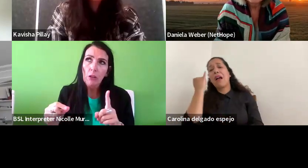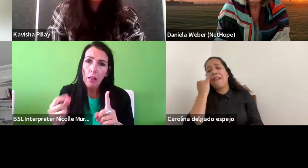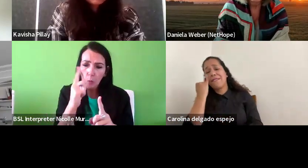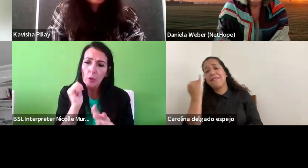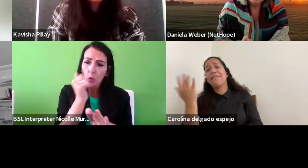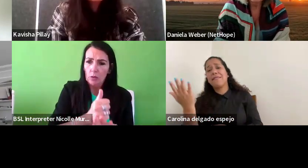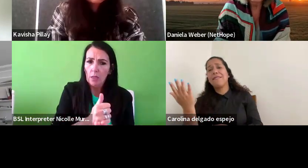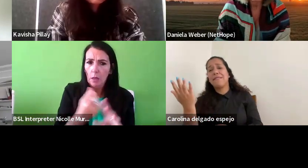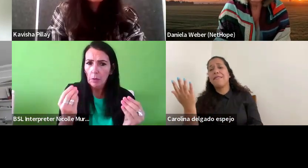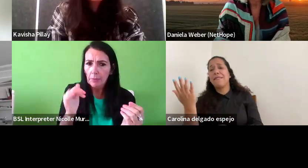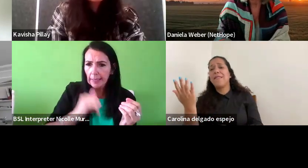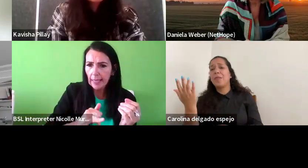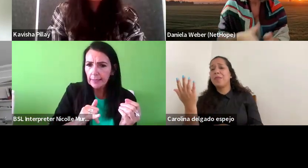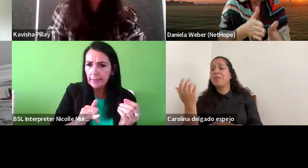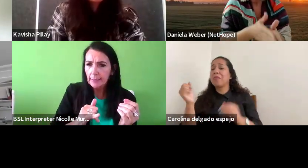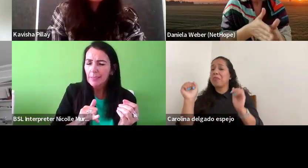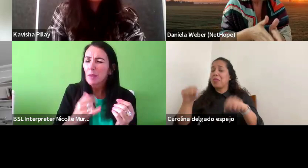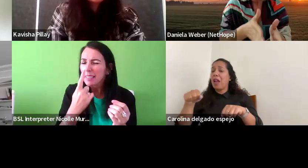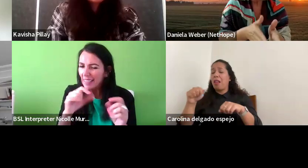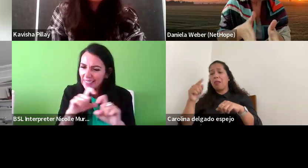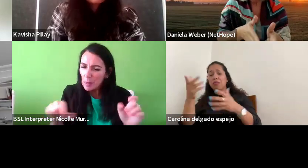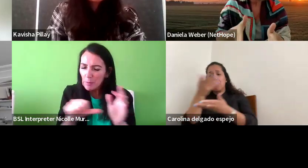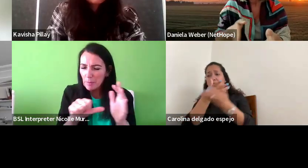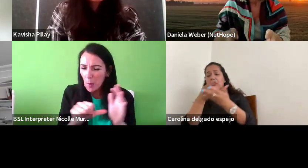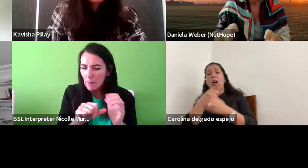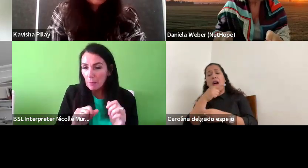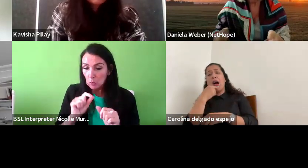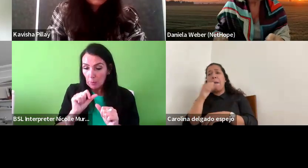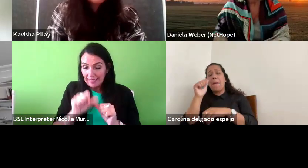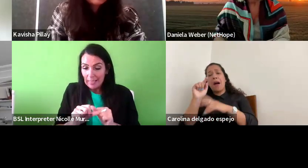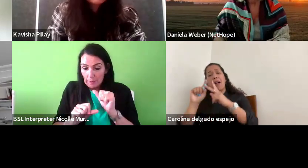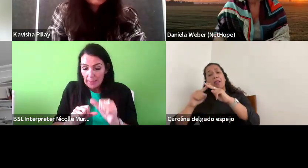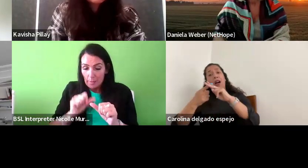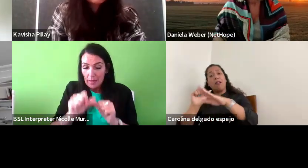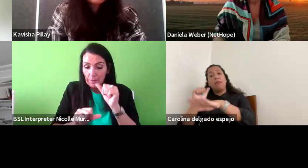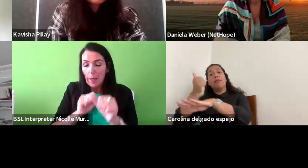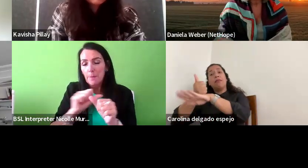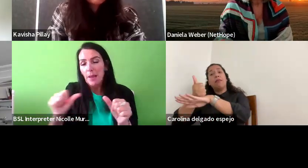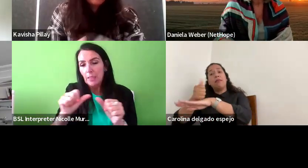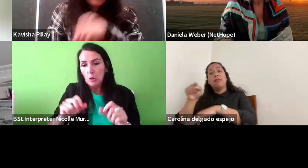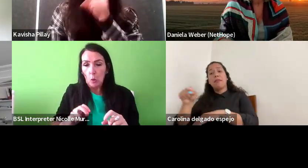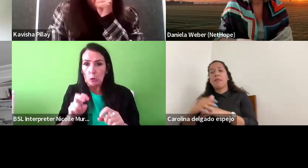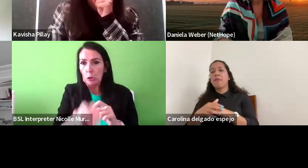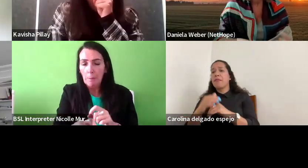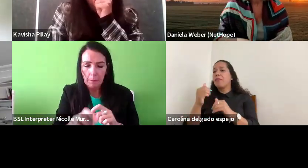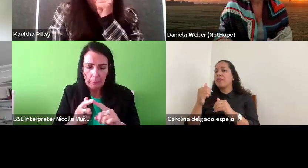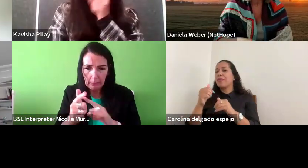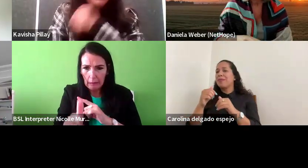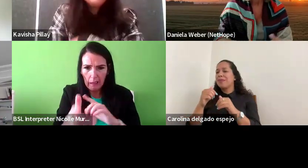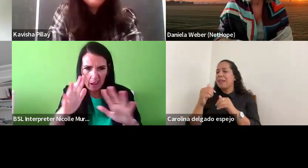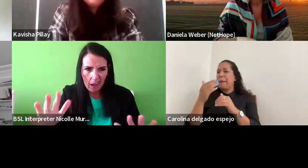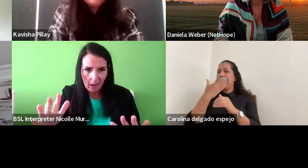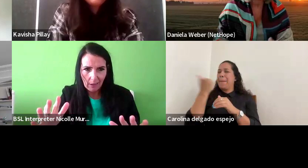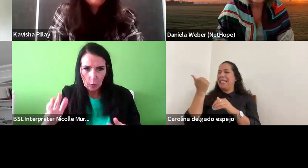verify it solves the problem. Yeah, so it's really doing this step-by-step process versus jumping into something that looks